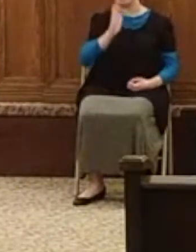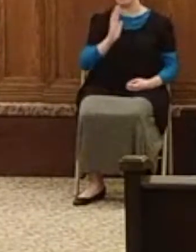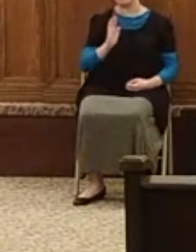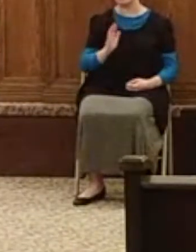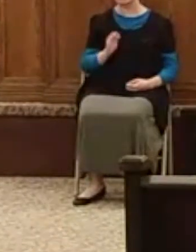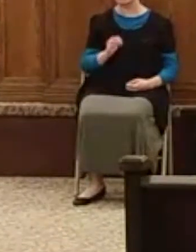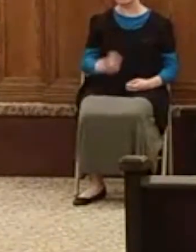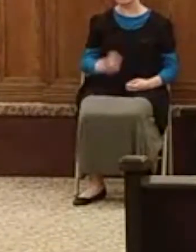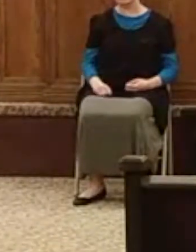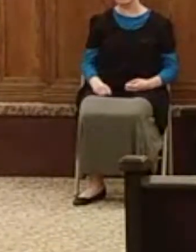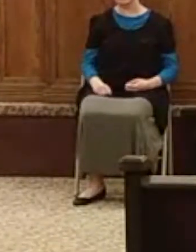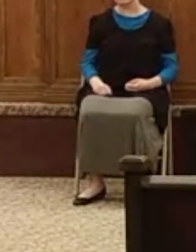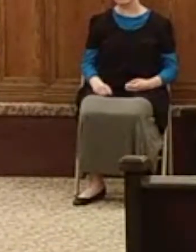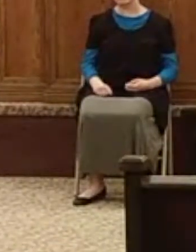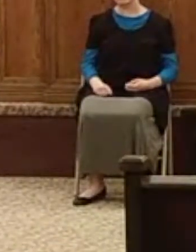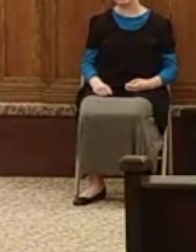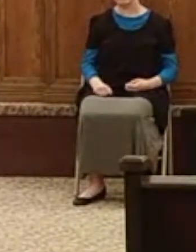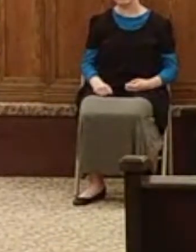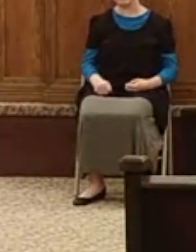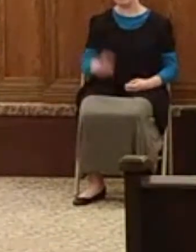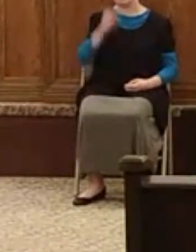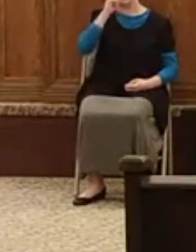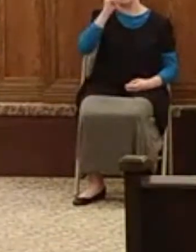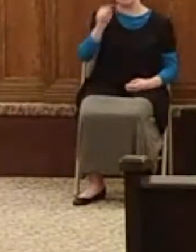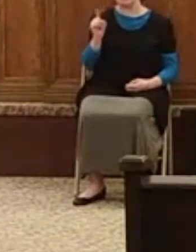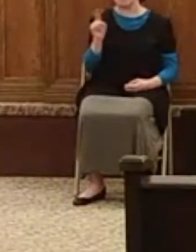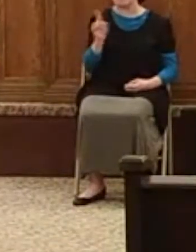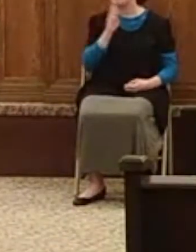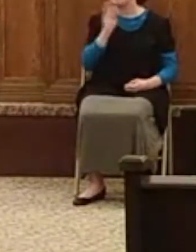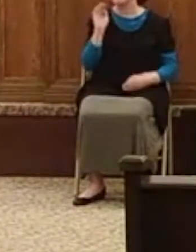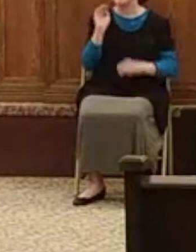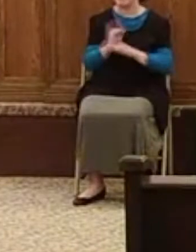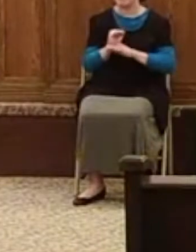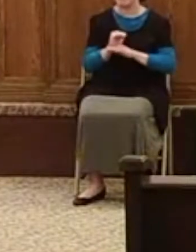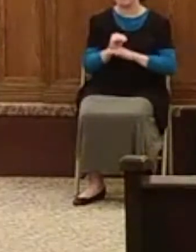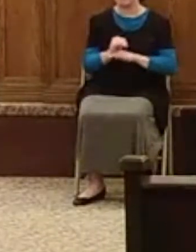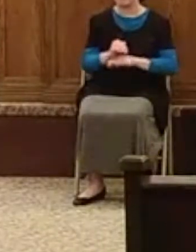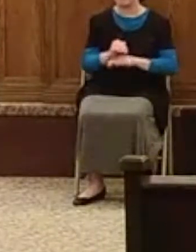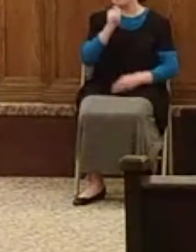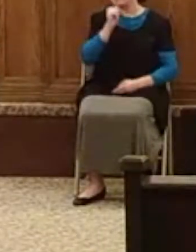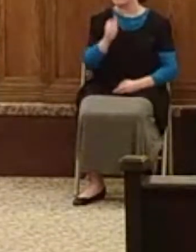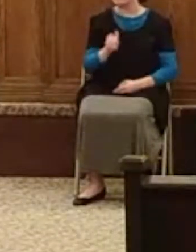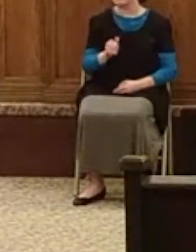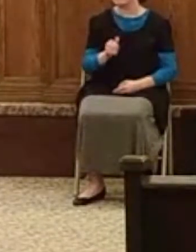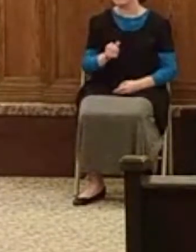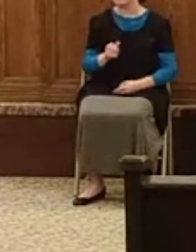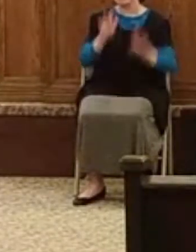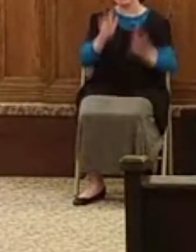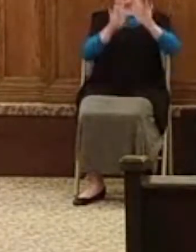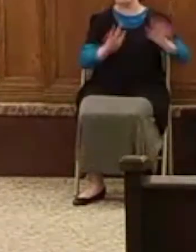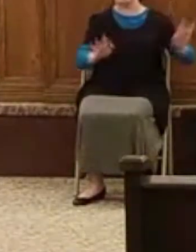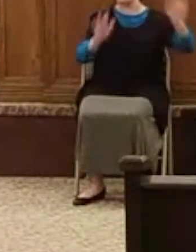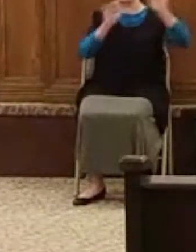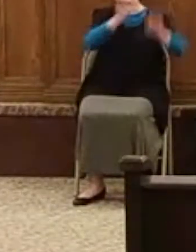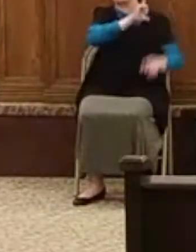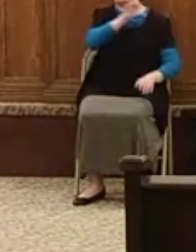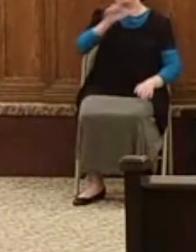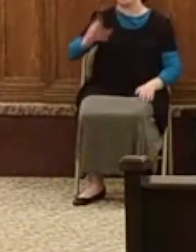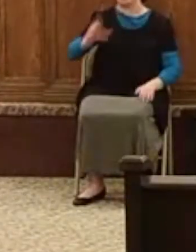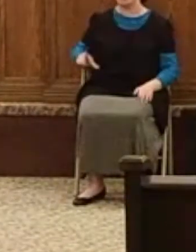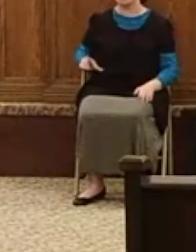I'm going to tell you where you would be tonight If it had not been for the mercies of the